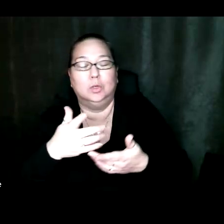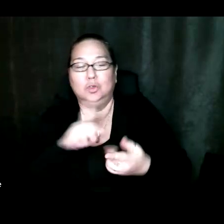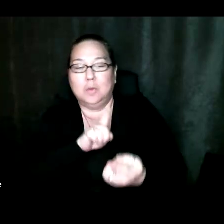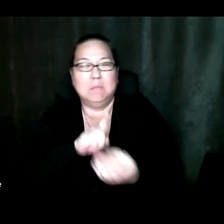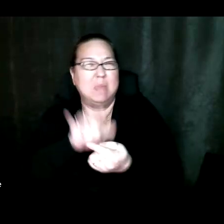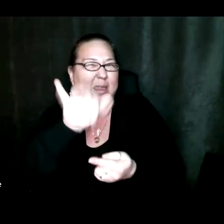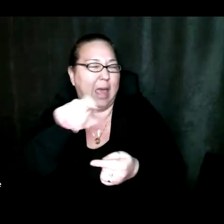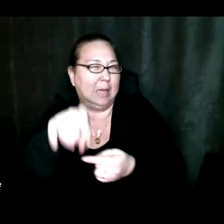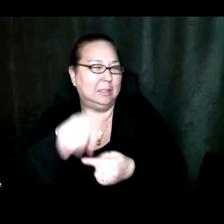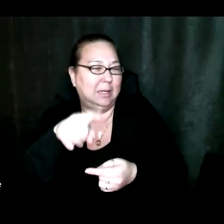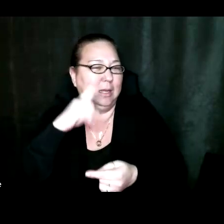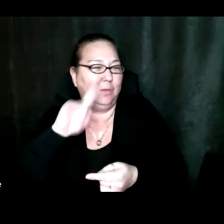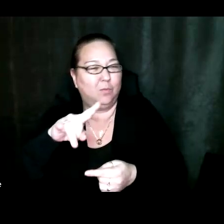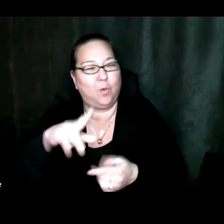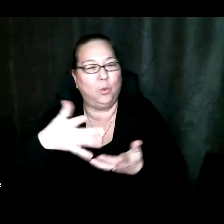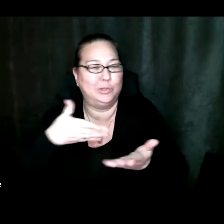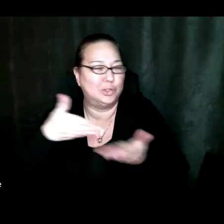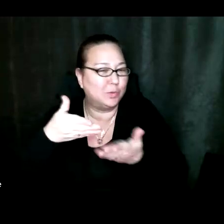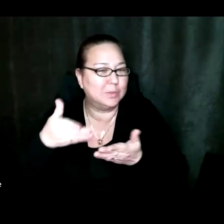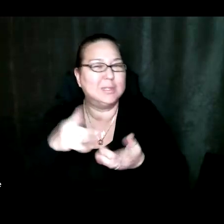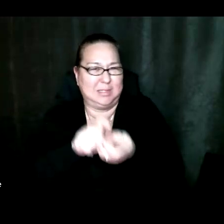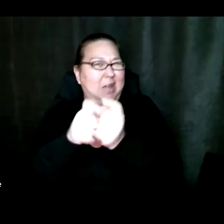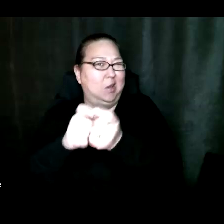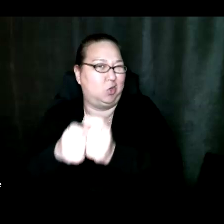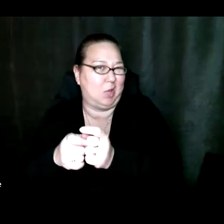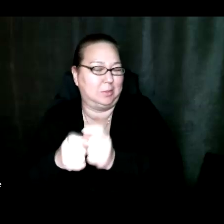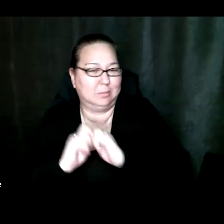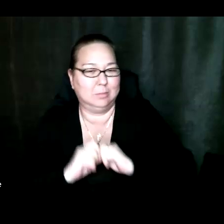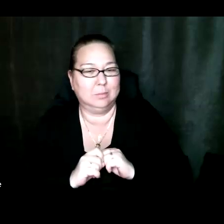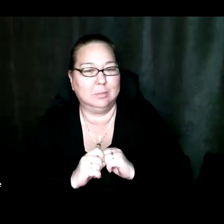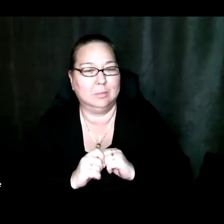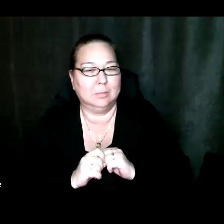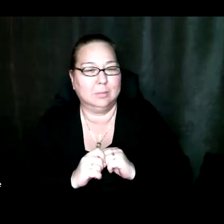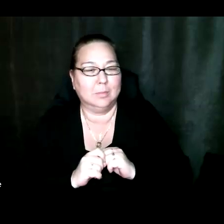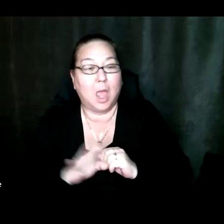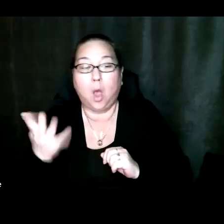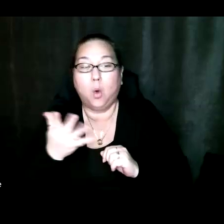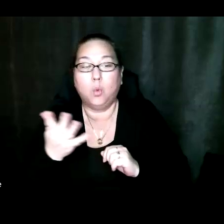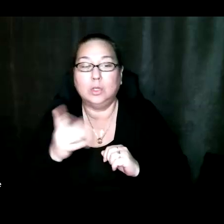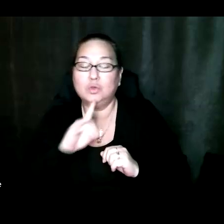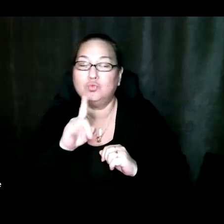really driving our shift away from weighted student funding is this